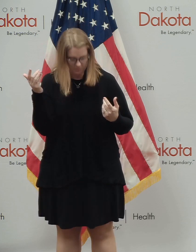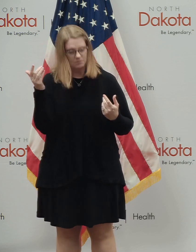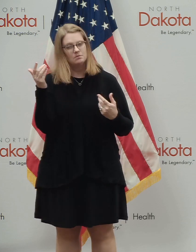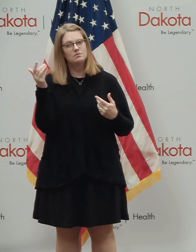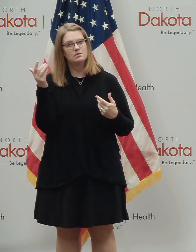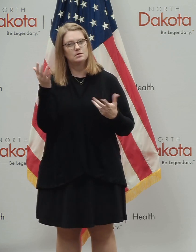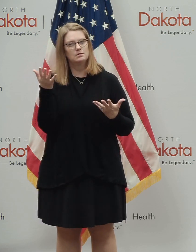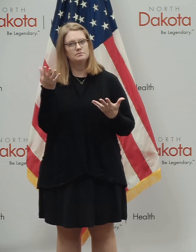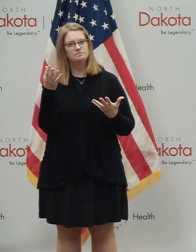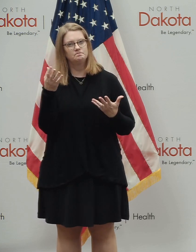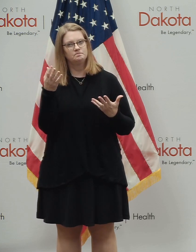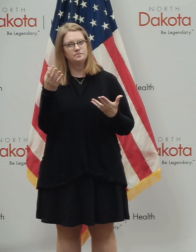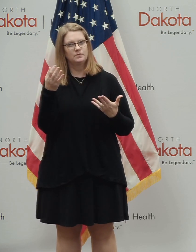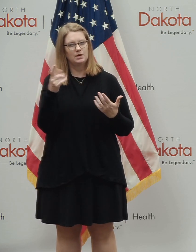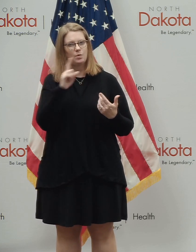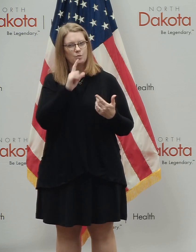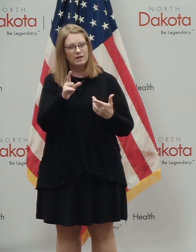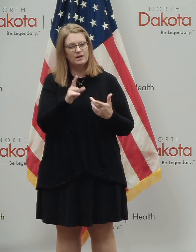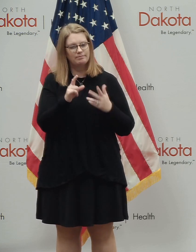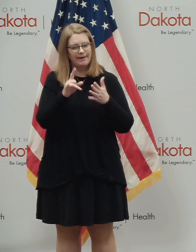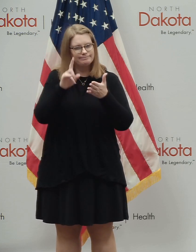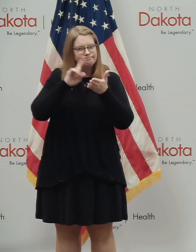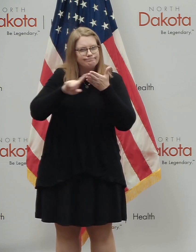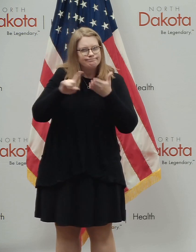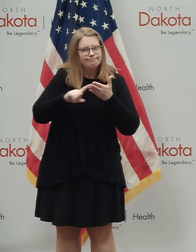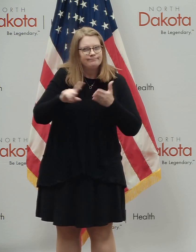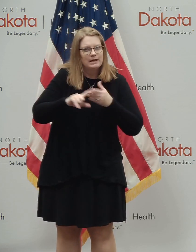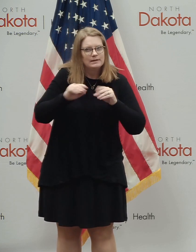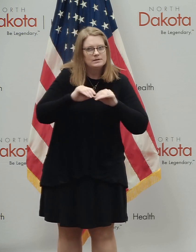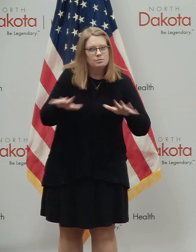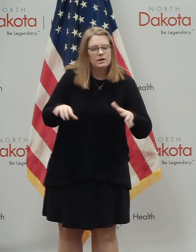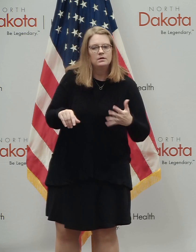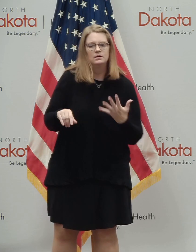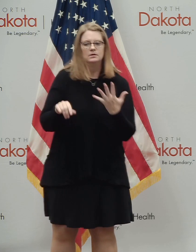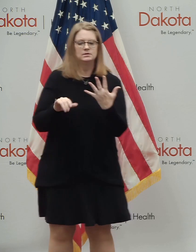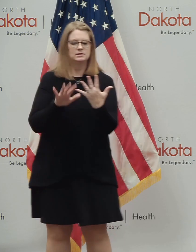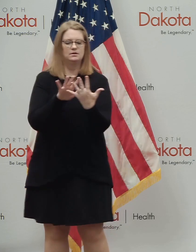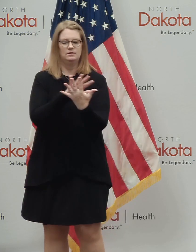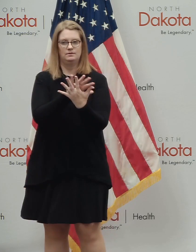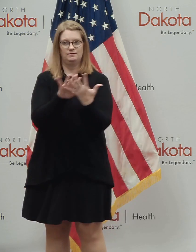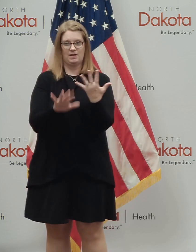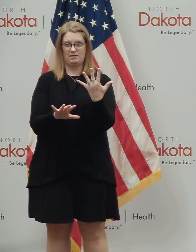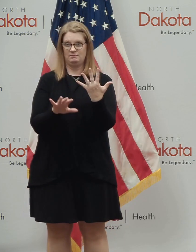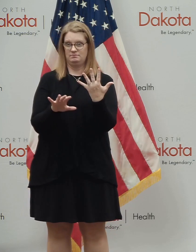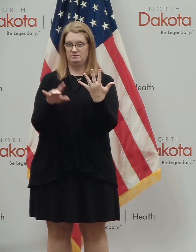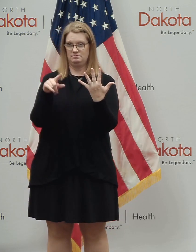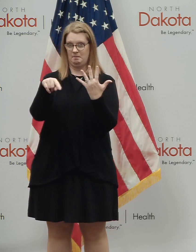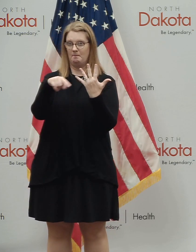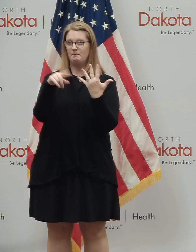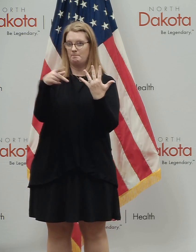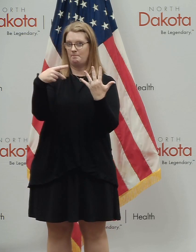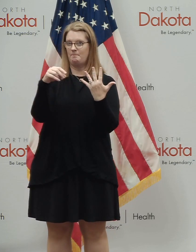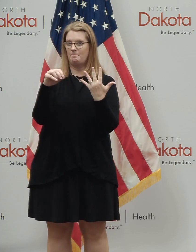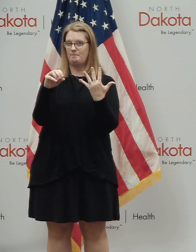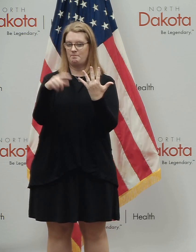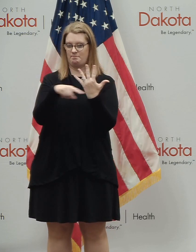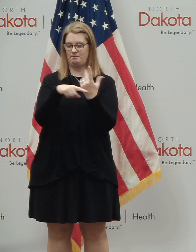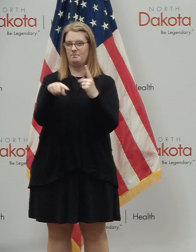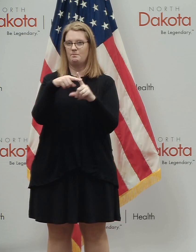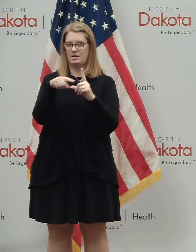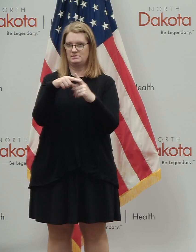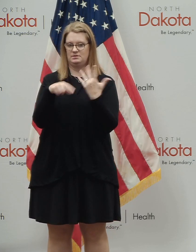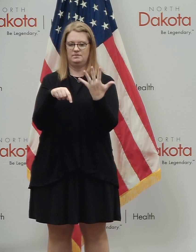through better understanding of the spread, that say 5 people that may be test positive, 3 of